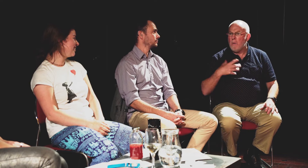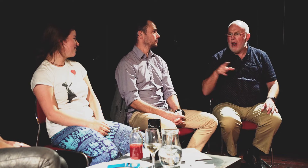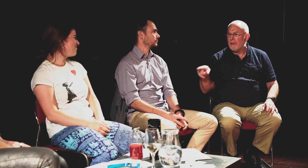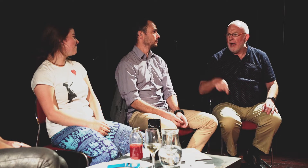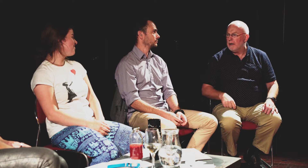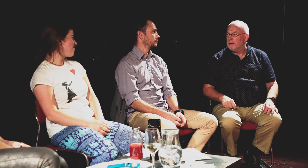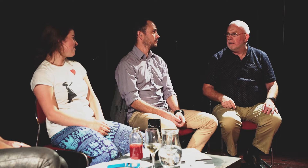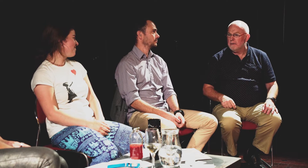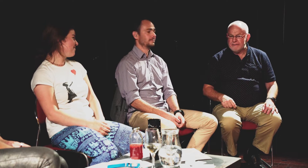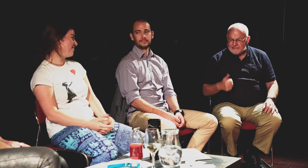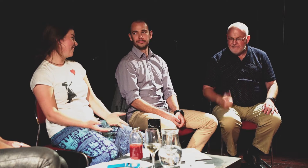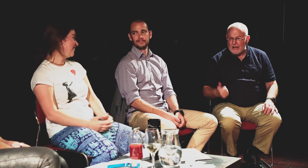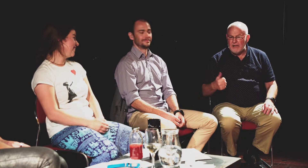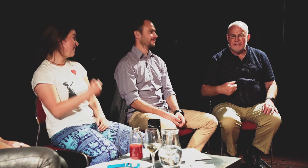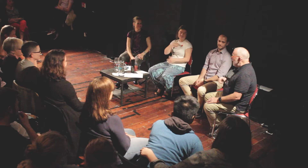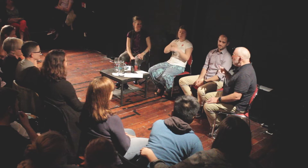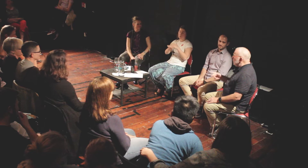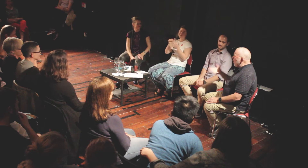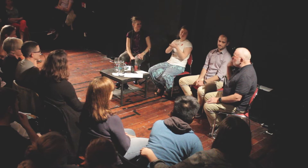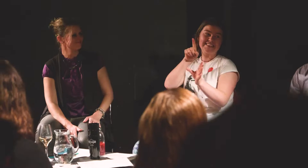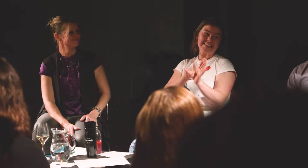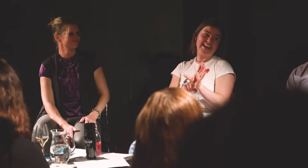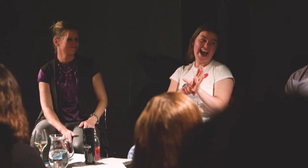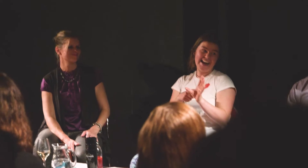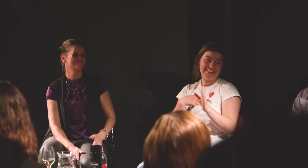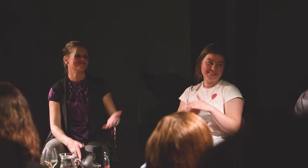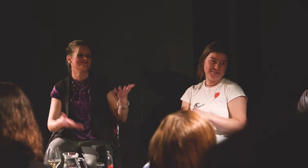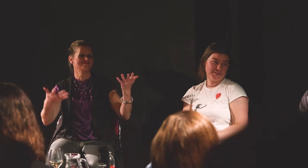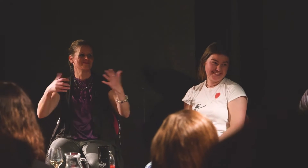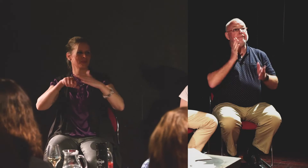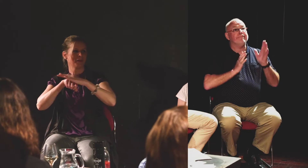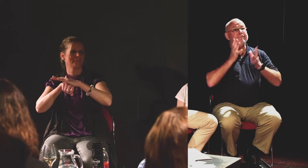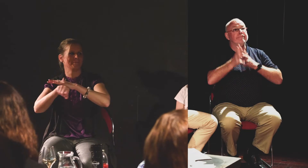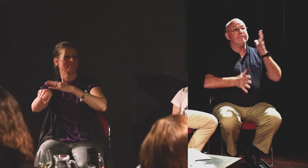my face as well as you can. I don't know. You're very fantastic at that. Well, I was just born in the right year.